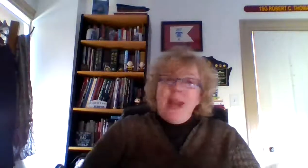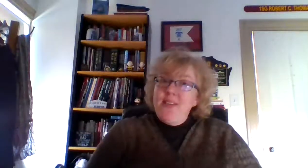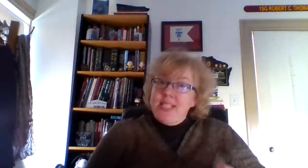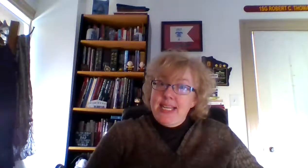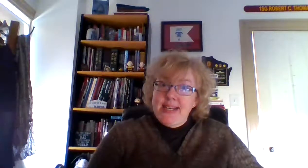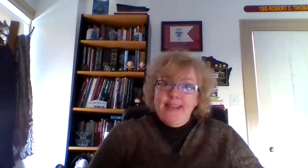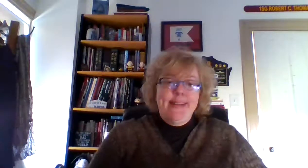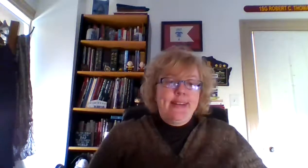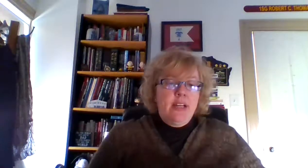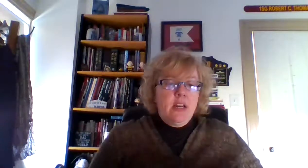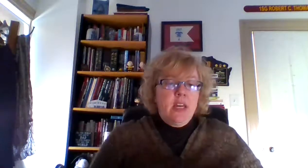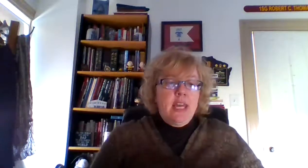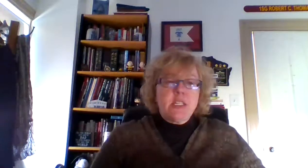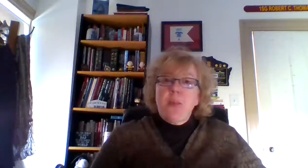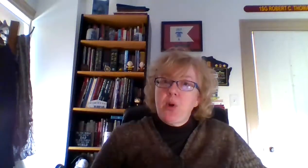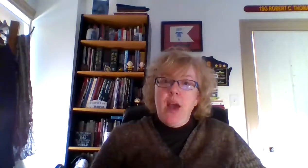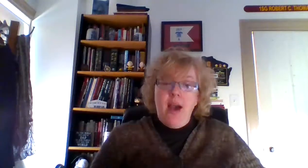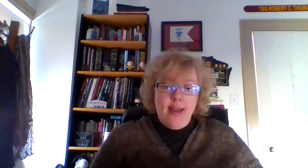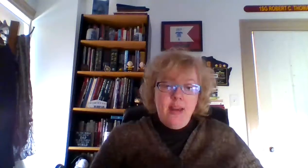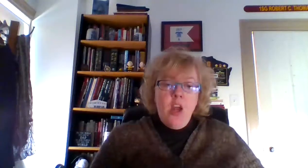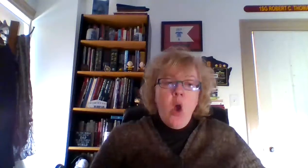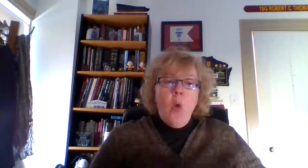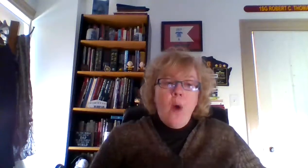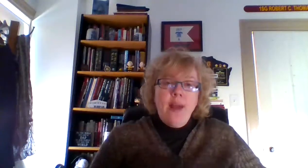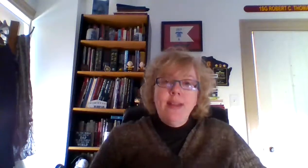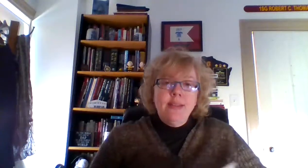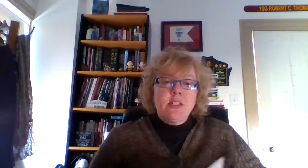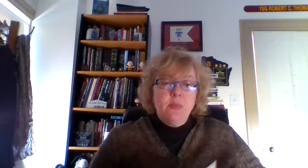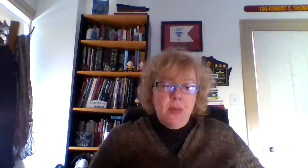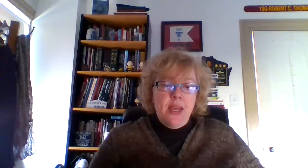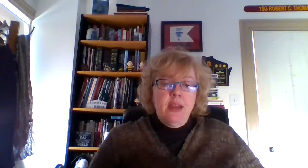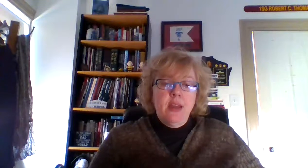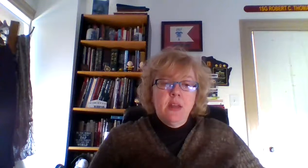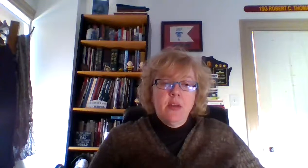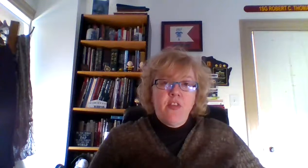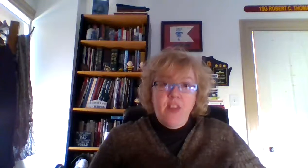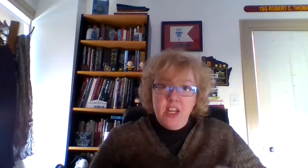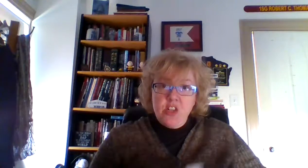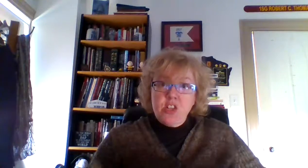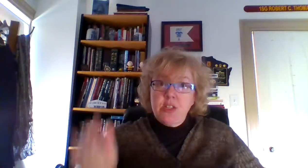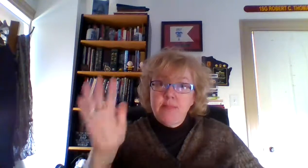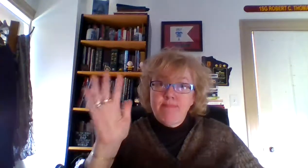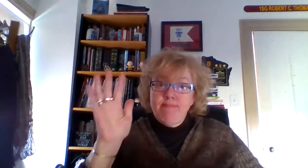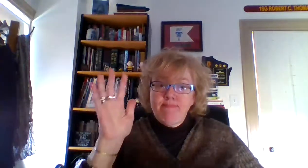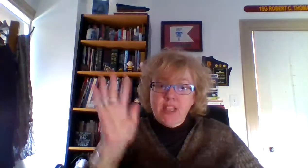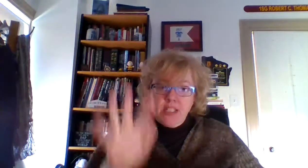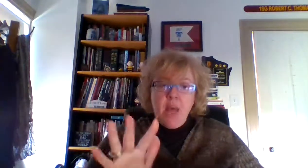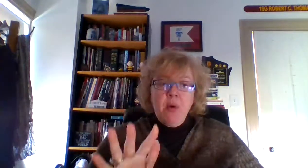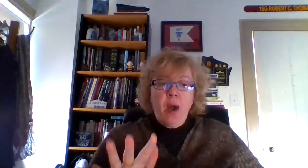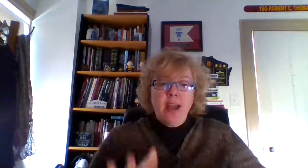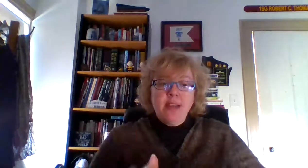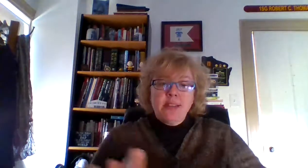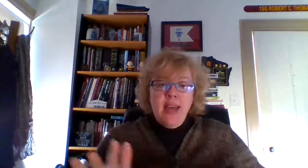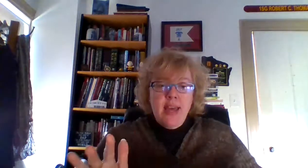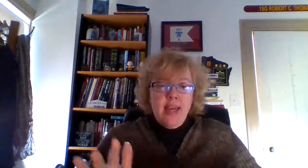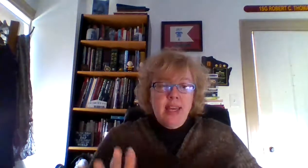have done is I put on what needs to be finished assignment-wise